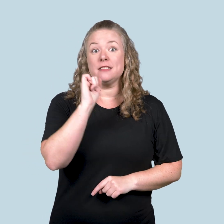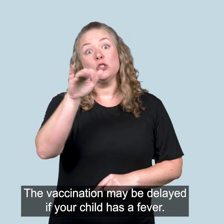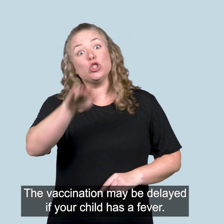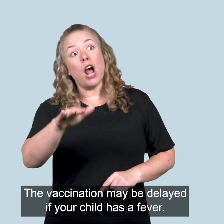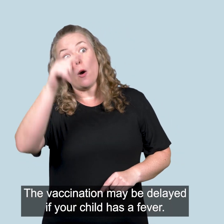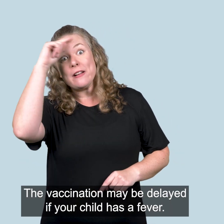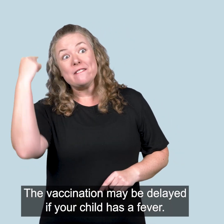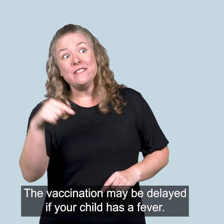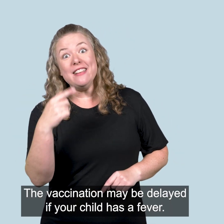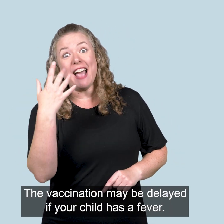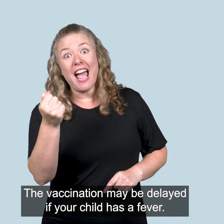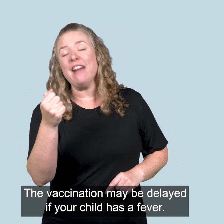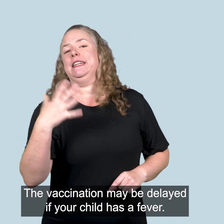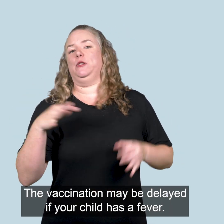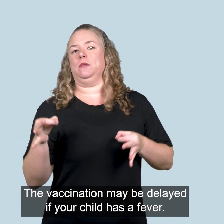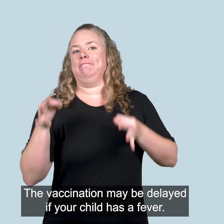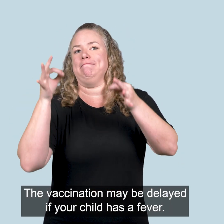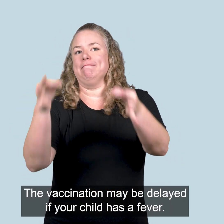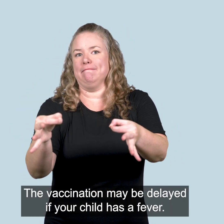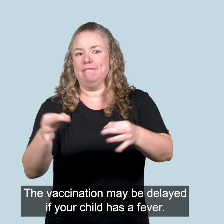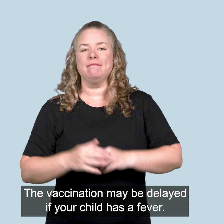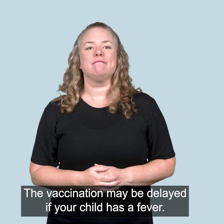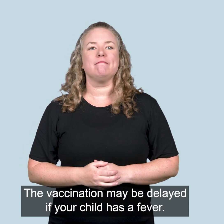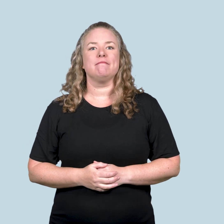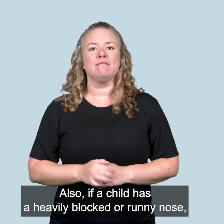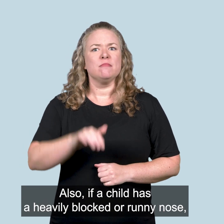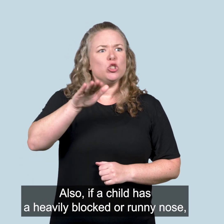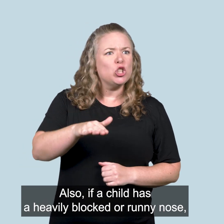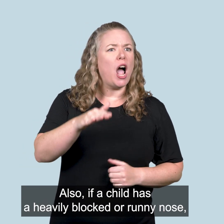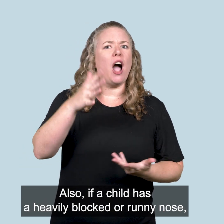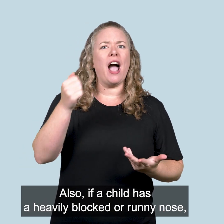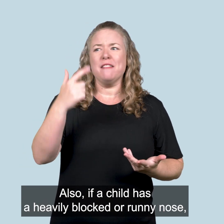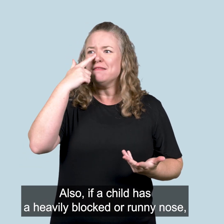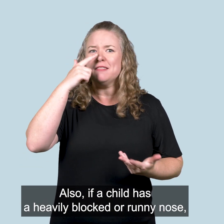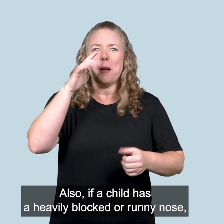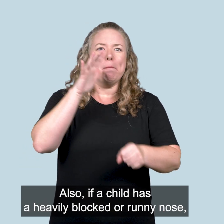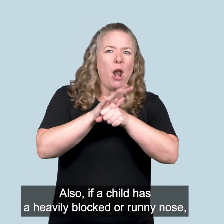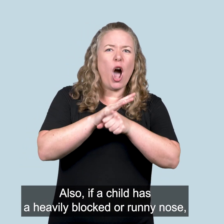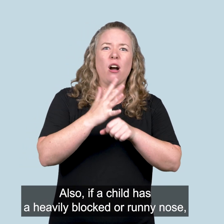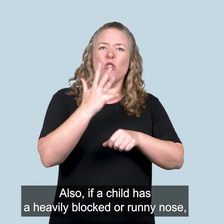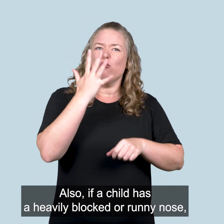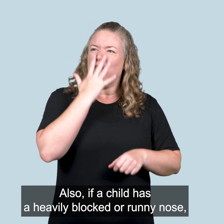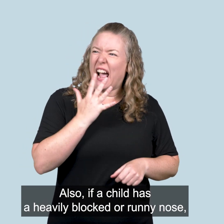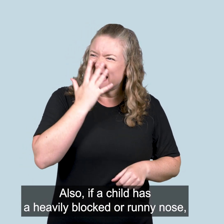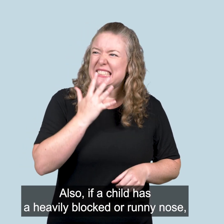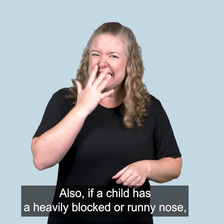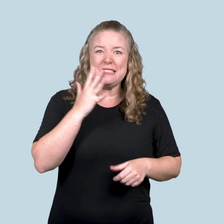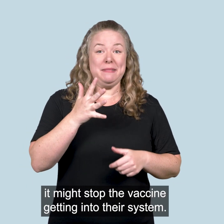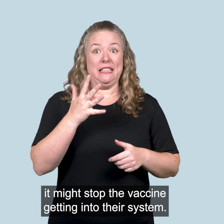The vaccination may be delayed if your child has a fever. Also, if a child has a heavily blocked or runny nose, it might